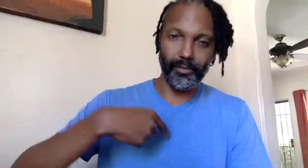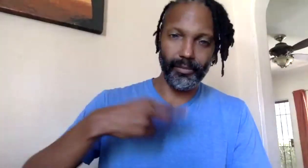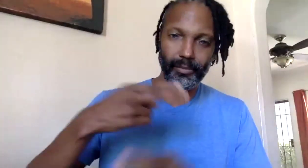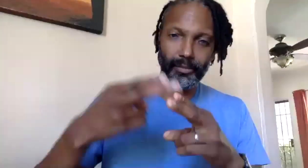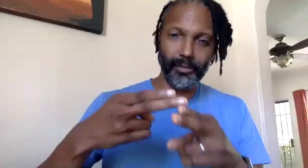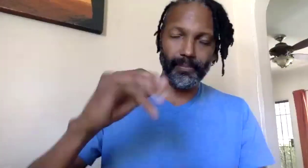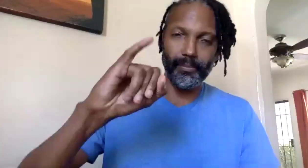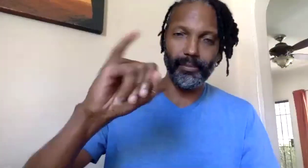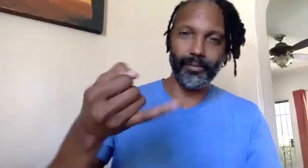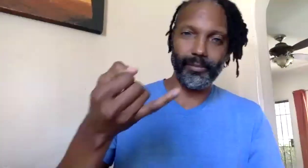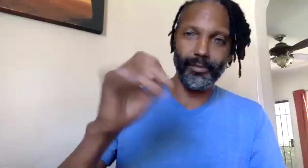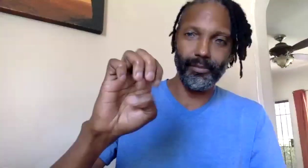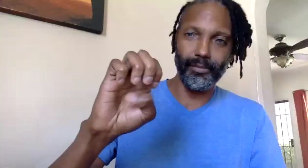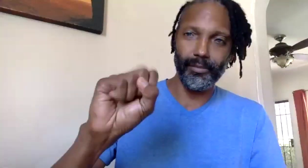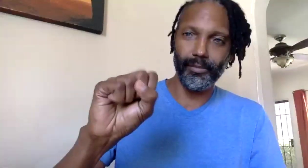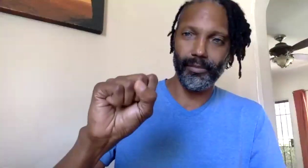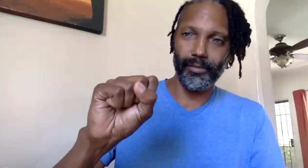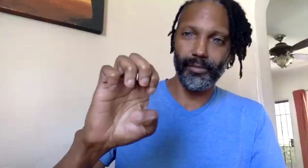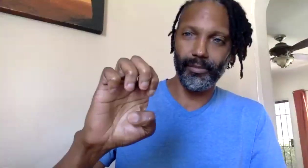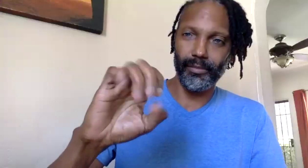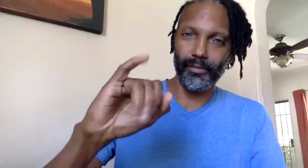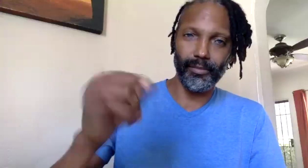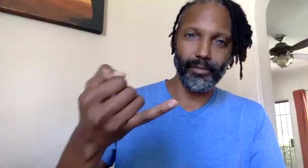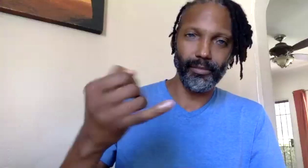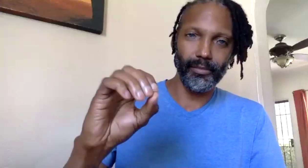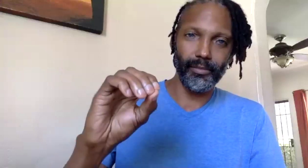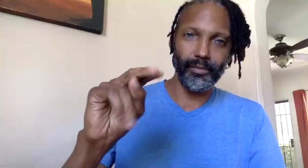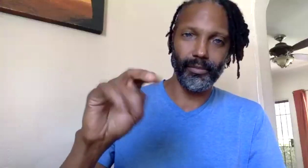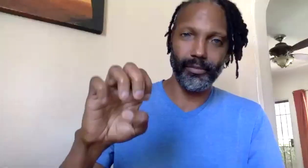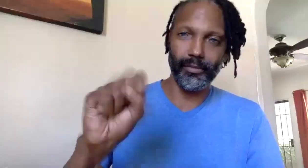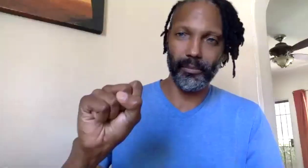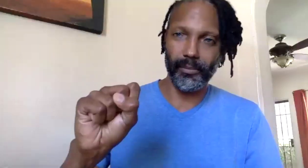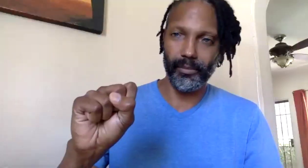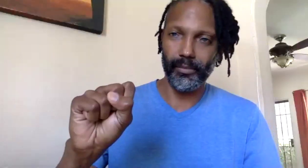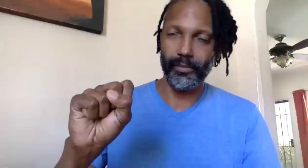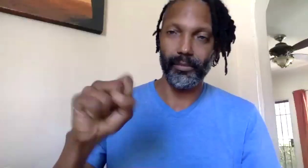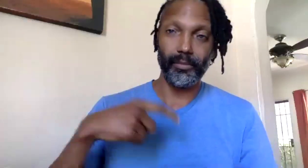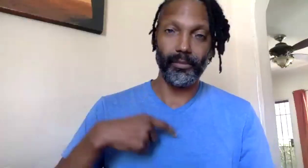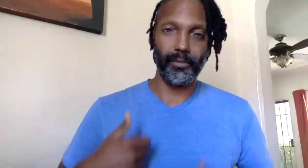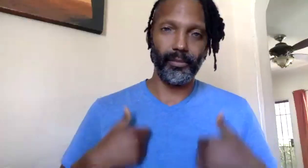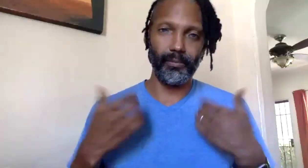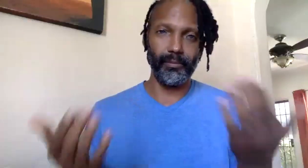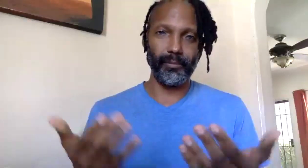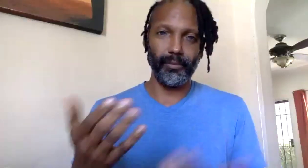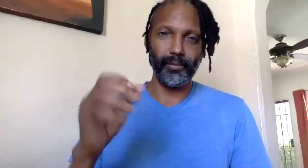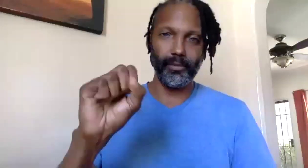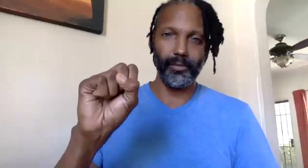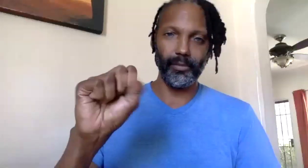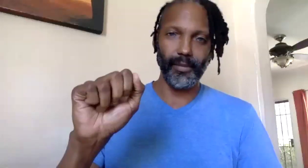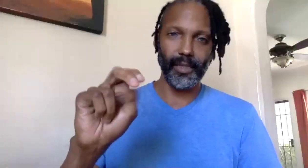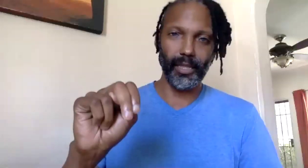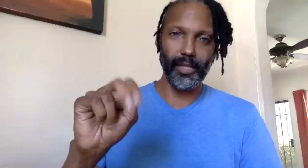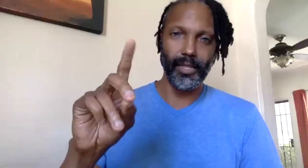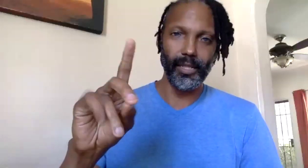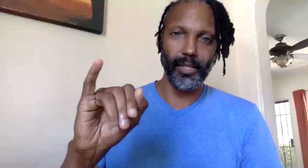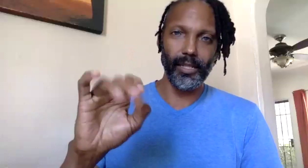Okay. My name is Jessie Jones. I live here in